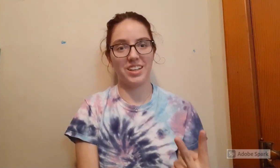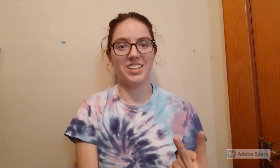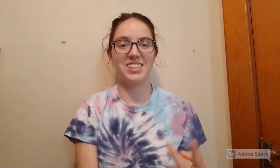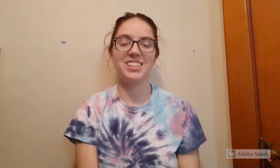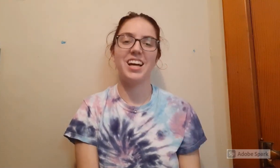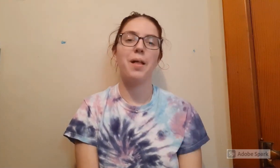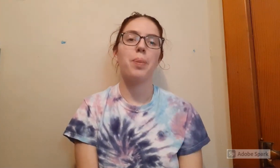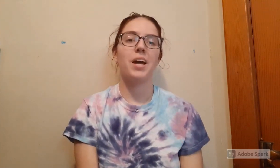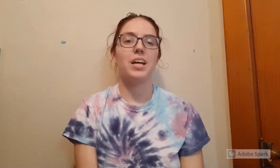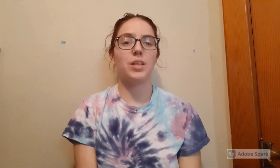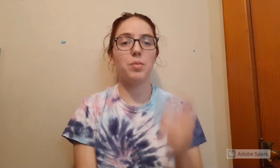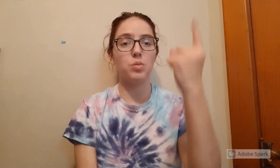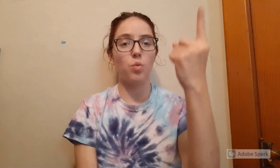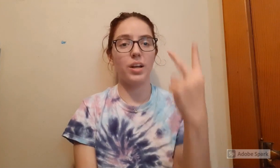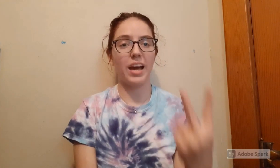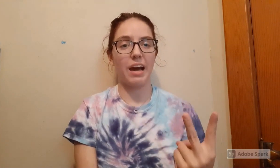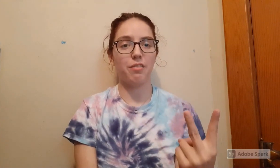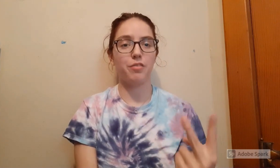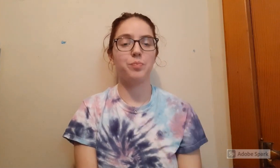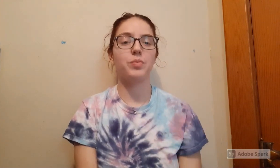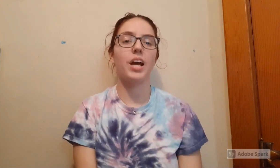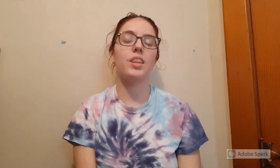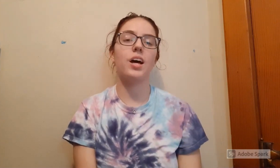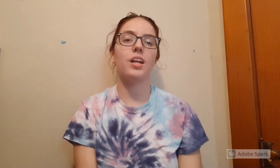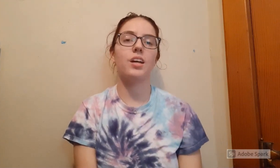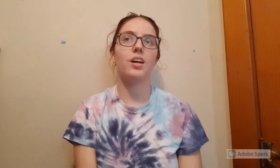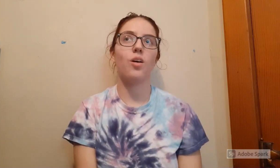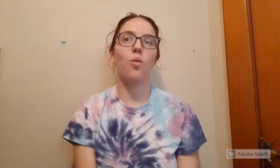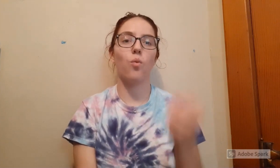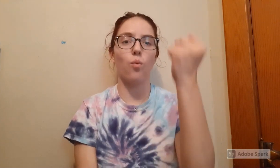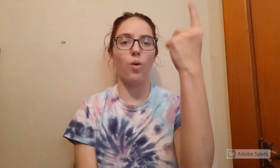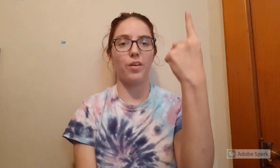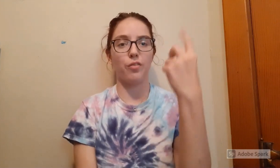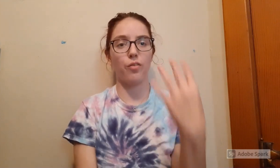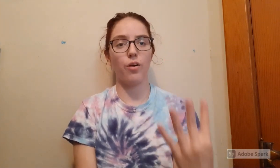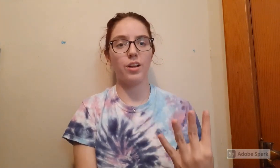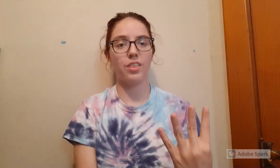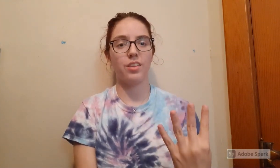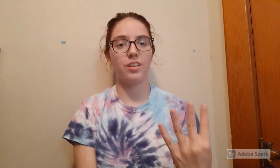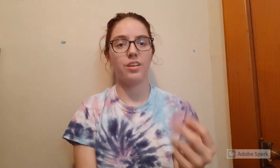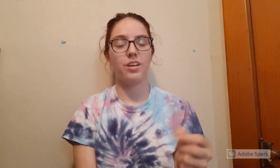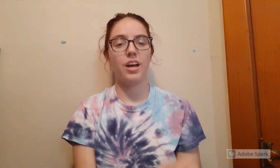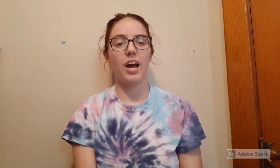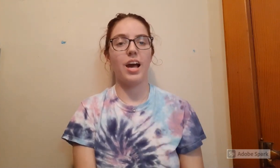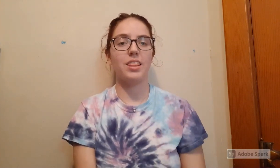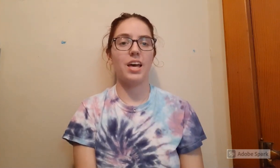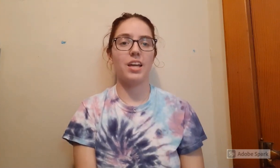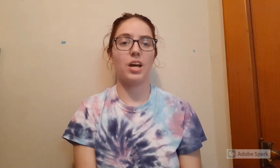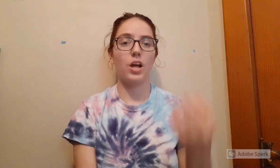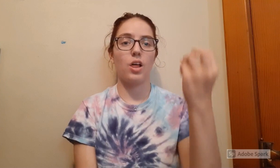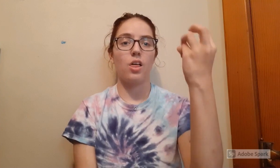this. So that was 1/2. And then 1/4. And then